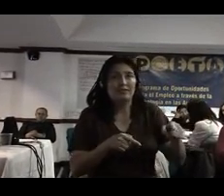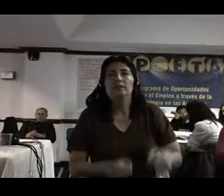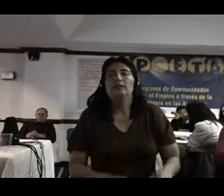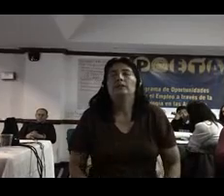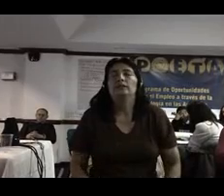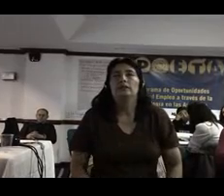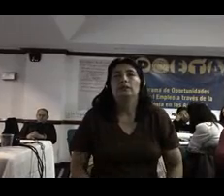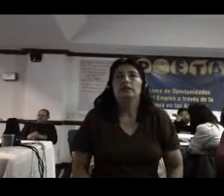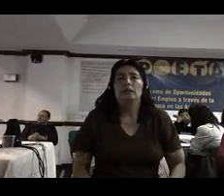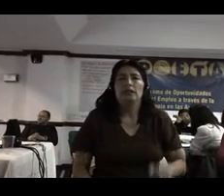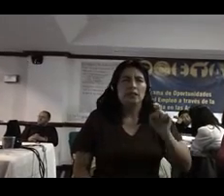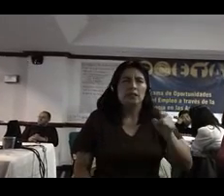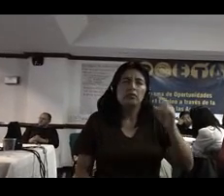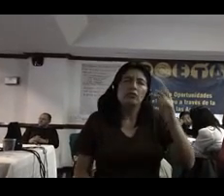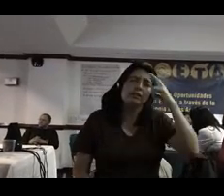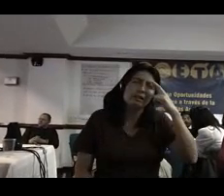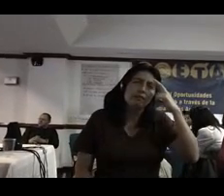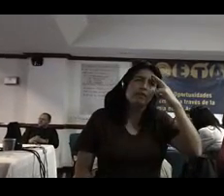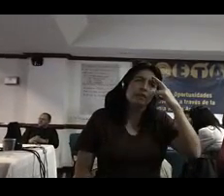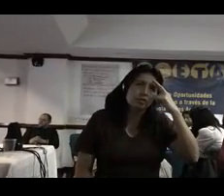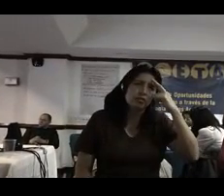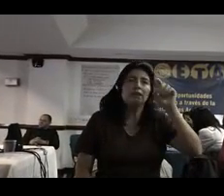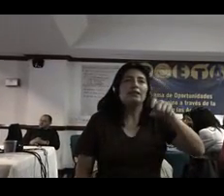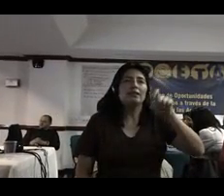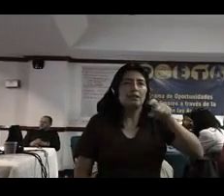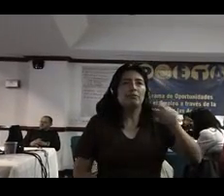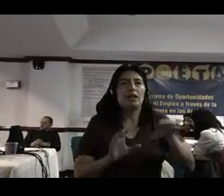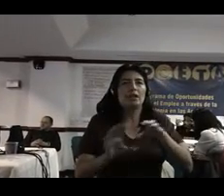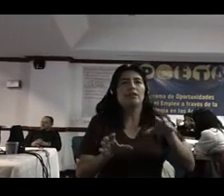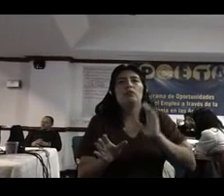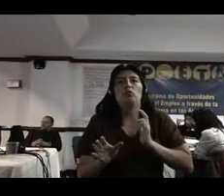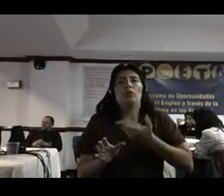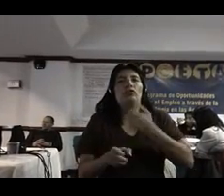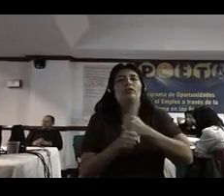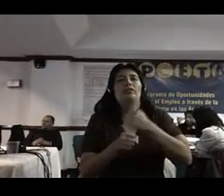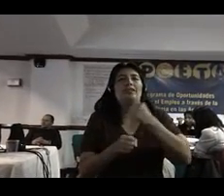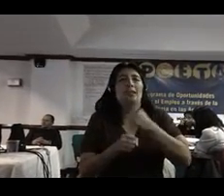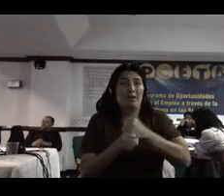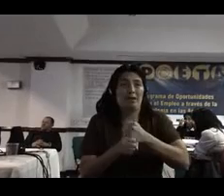I think of as reflective practice, and then we can change. Okay.